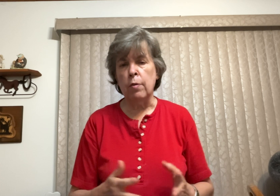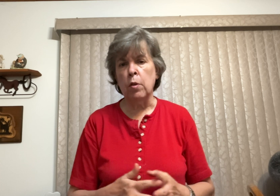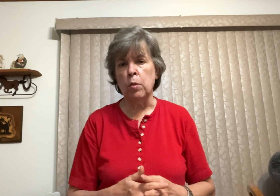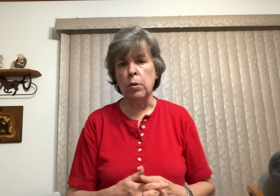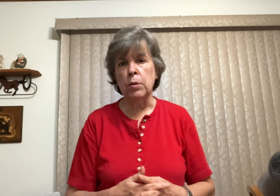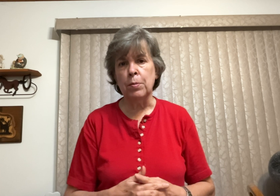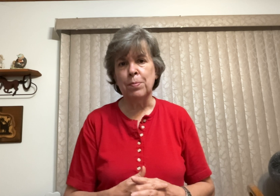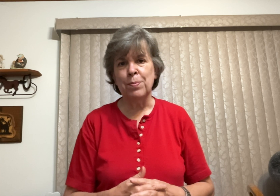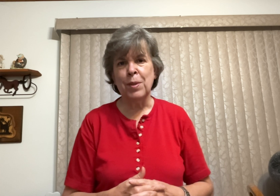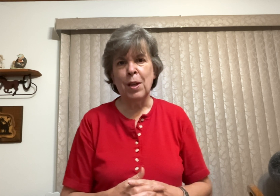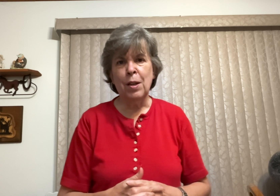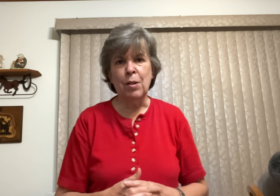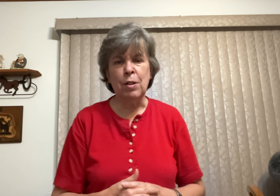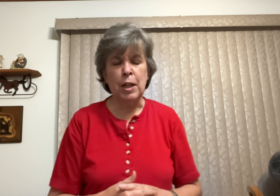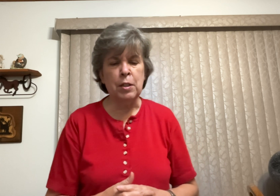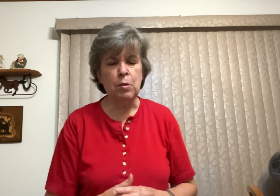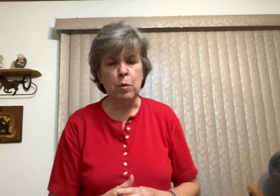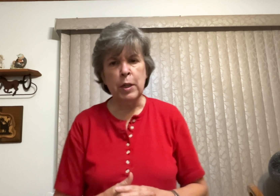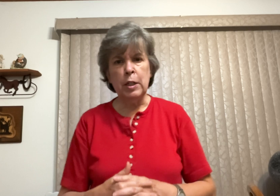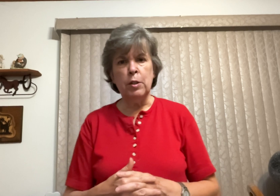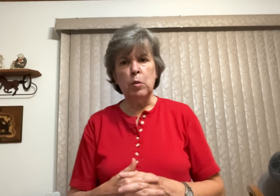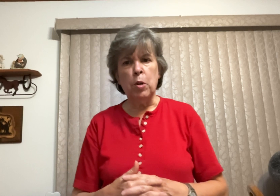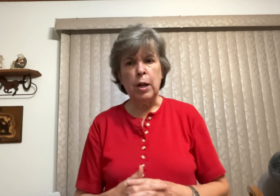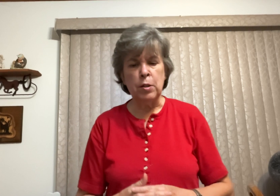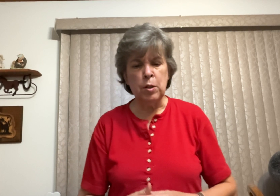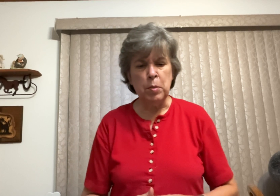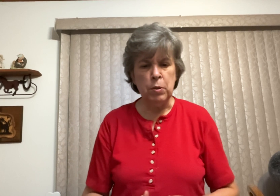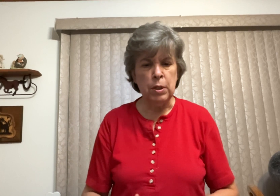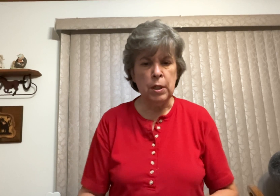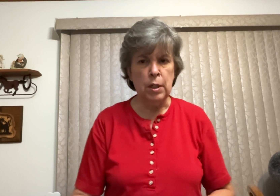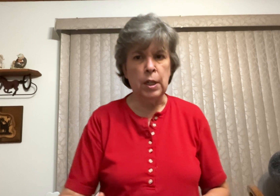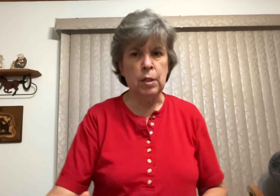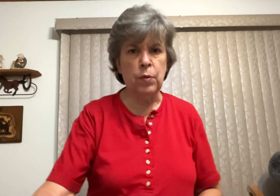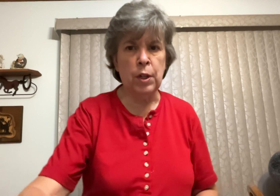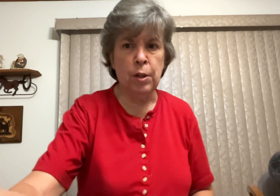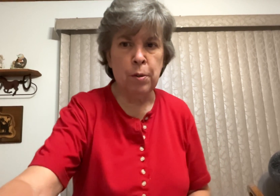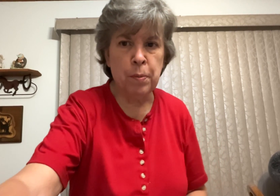you'll have all the words. Okay, so we're ready to do practice to music in the next video.